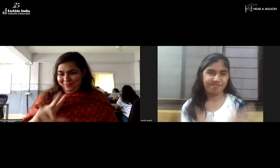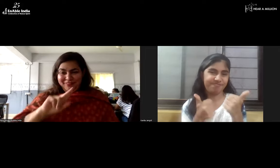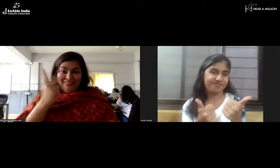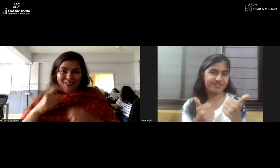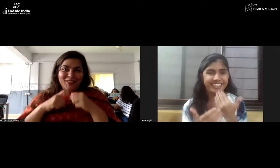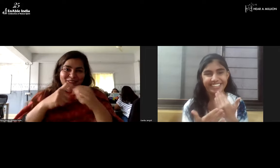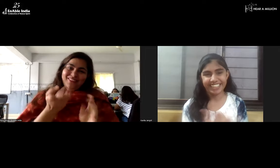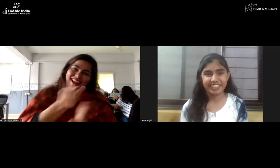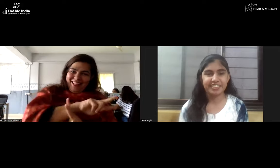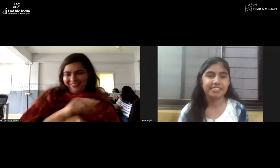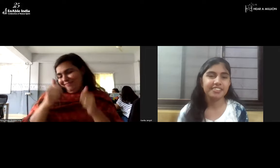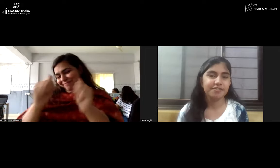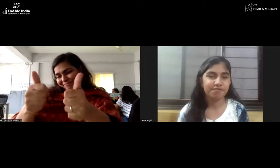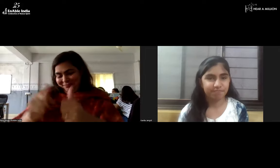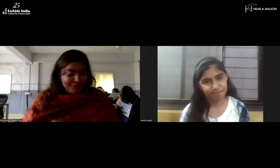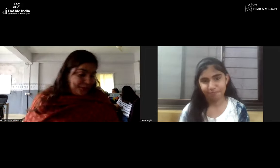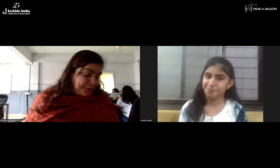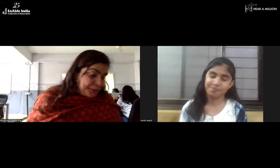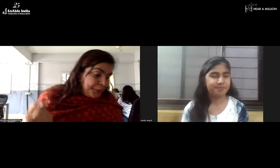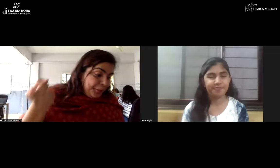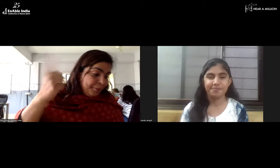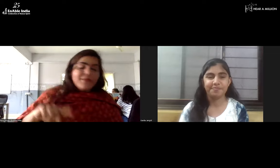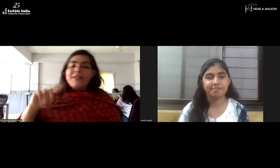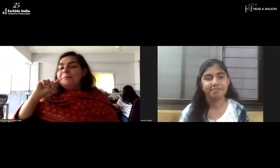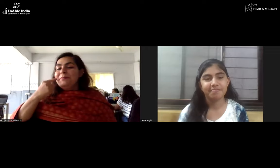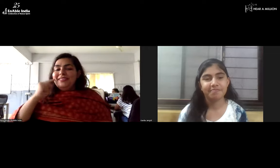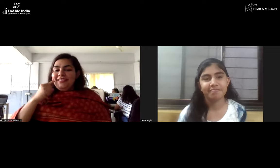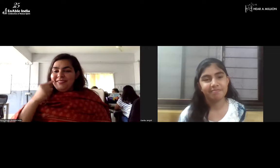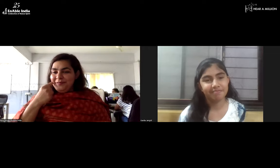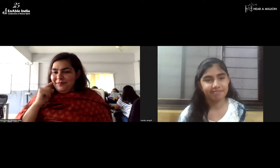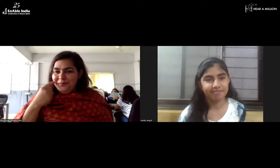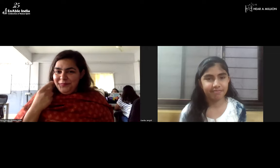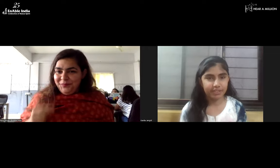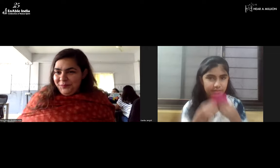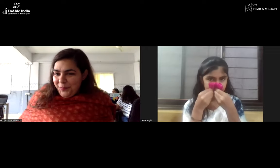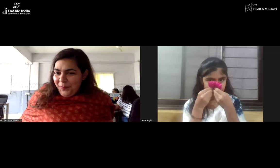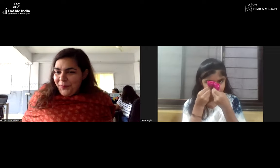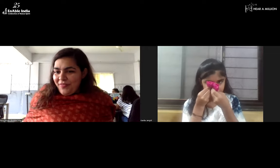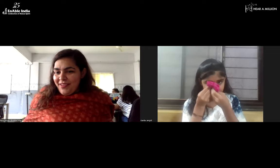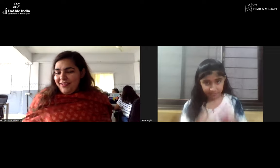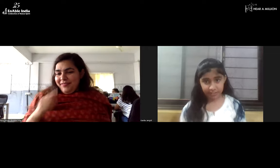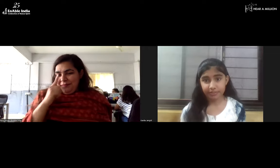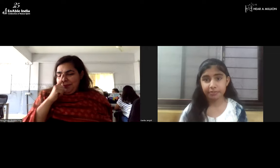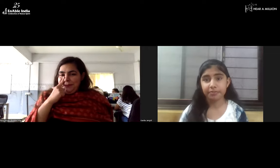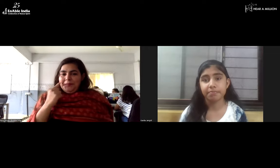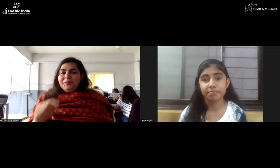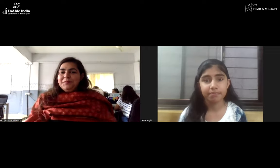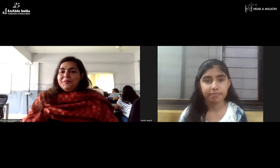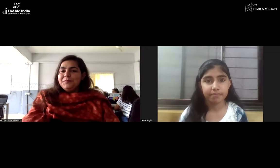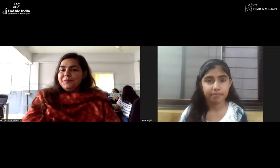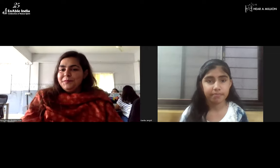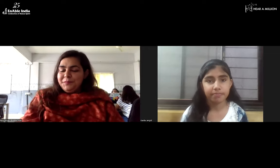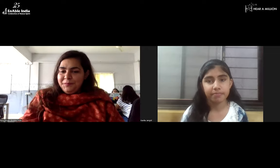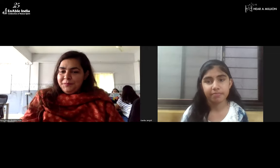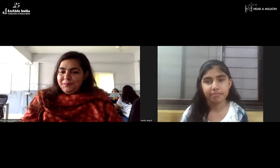about, education and how would you save? So yes, one more thing that came to my mind. In jobs also,